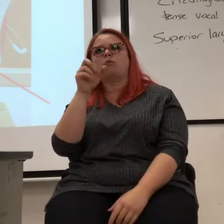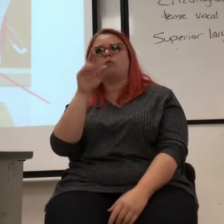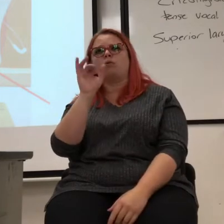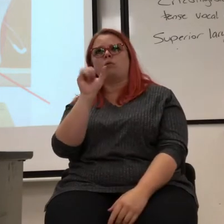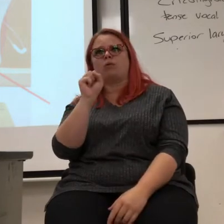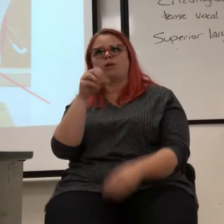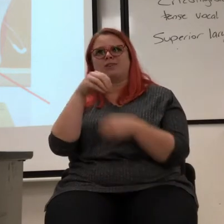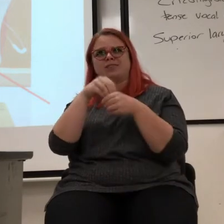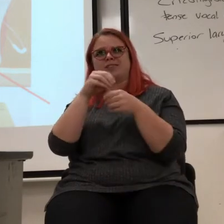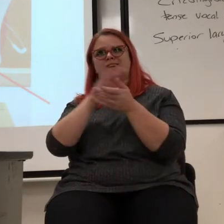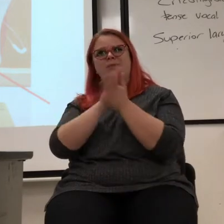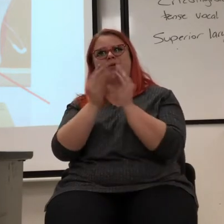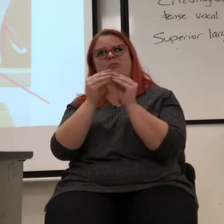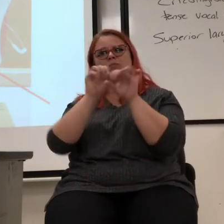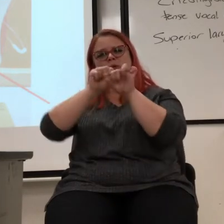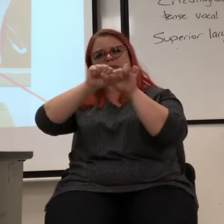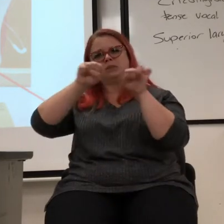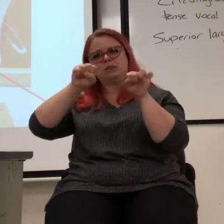the pitch of your voice.